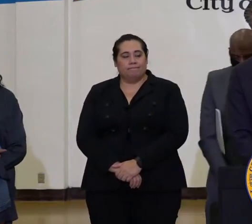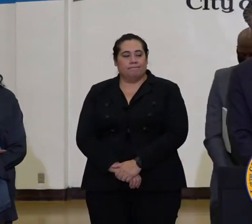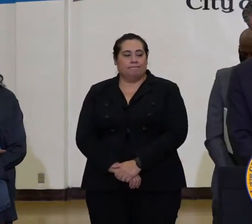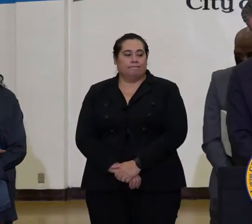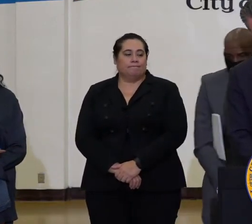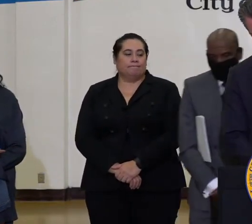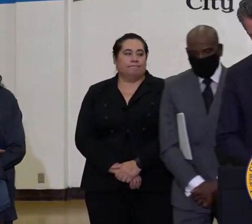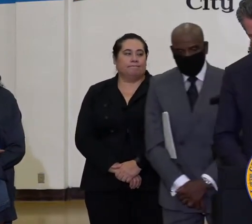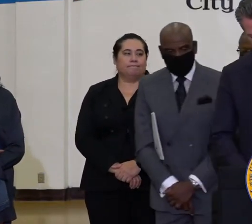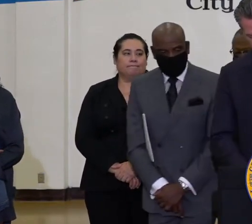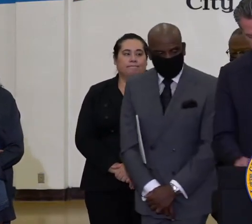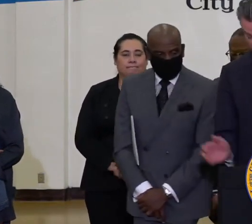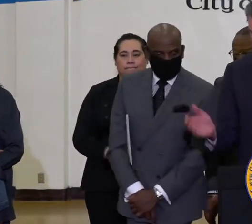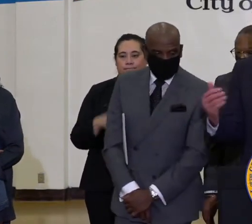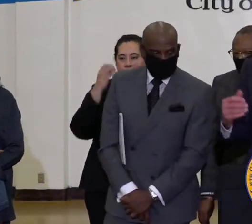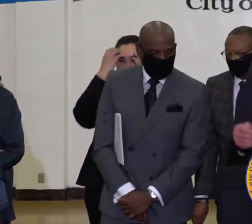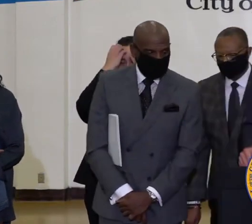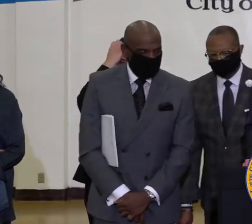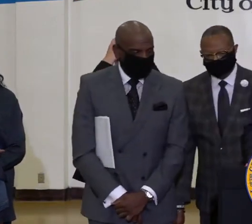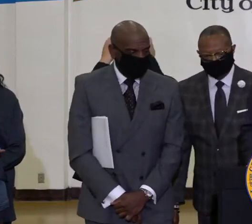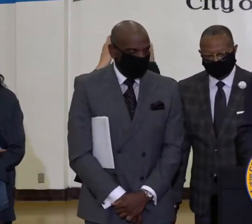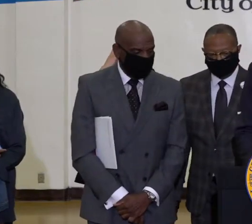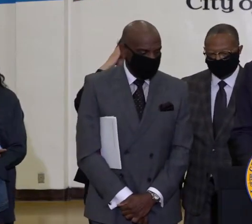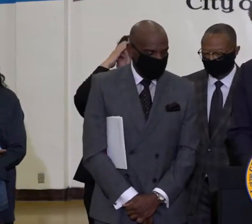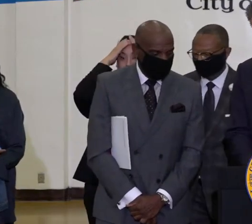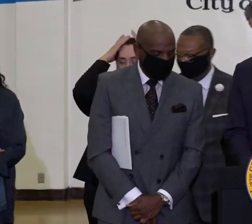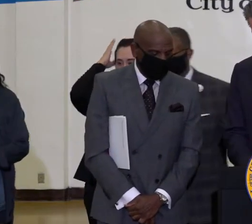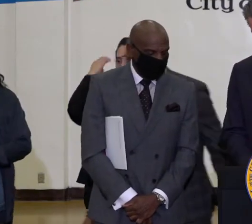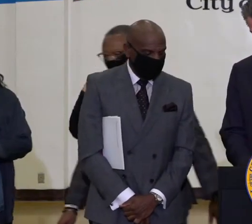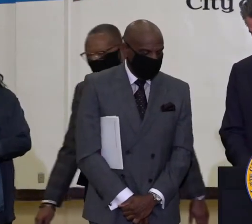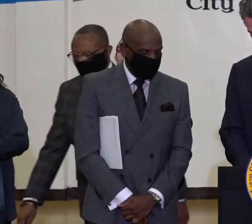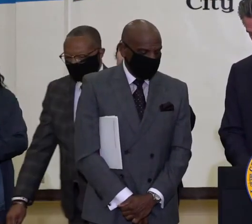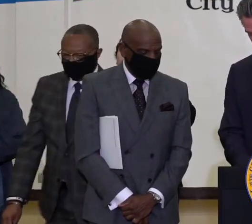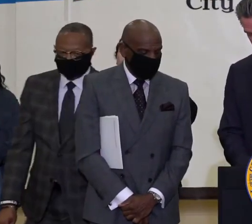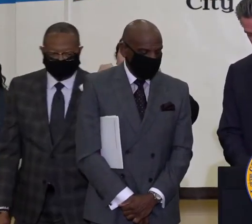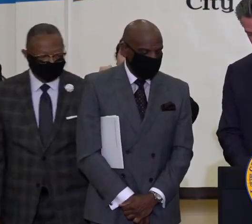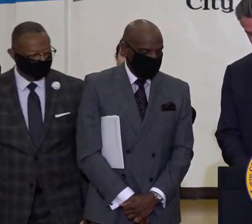any questions. Yeah, come on around. I'm going to hand these to you.